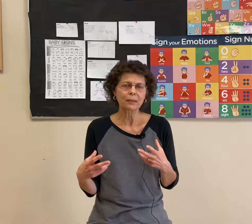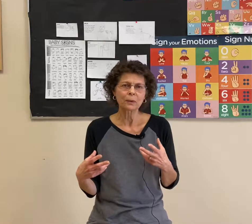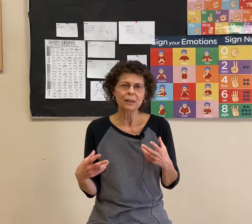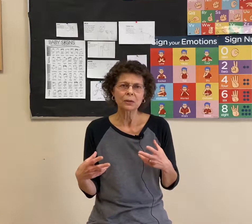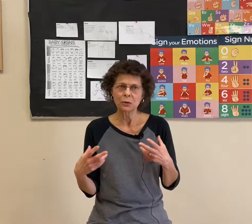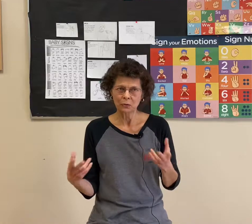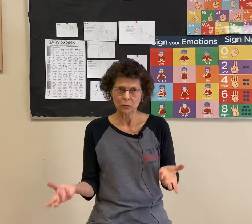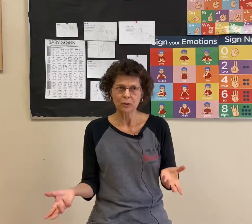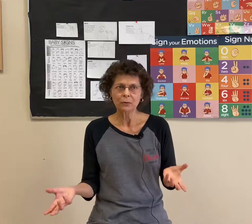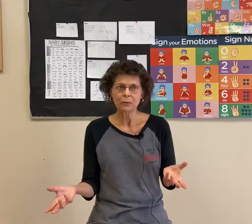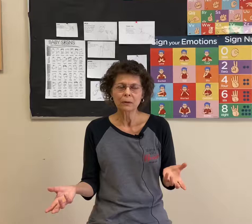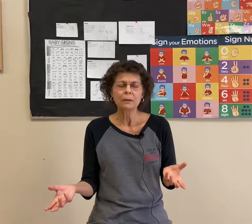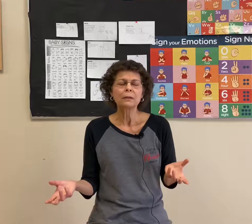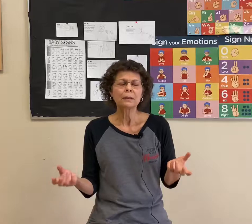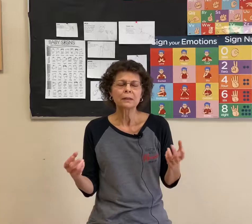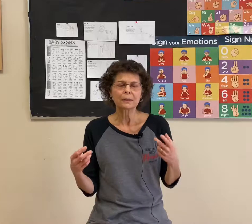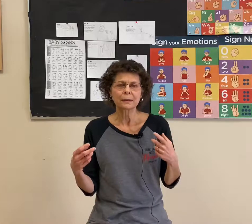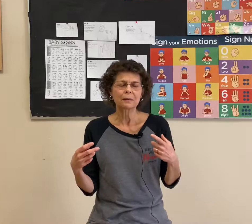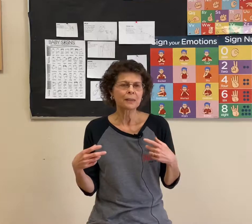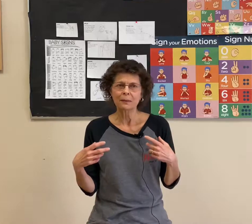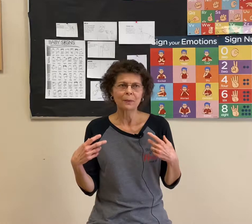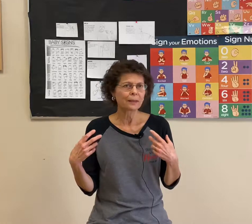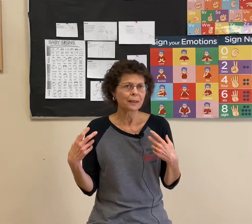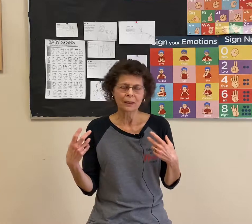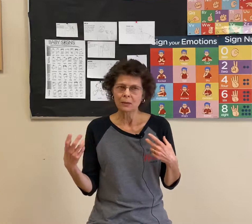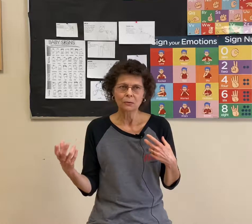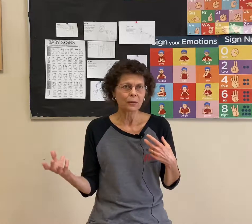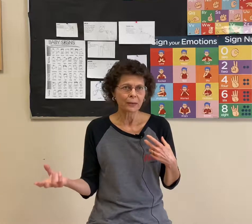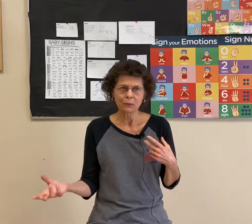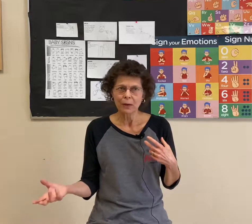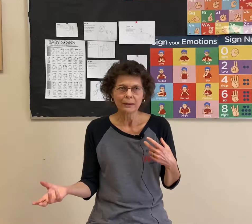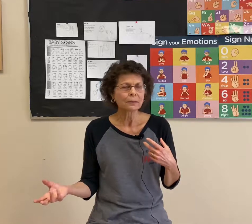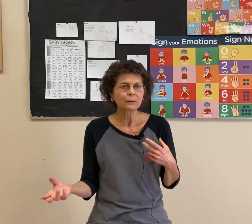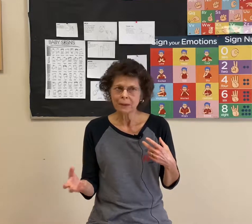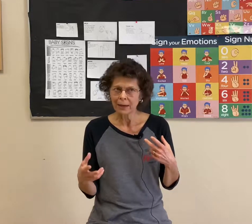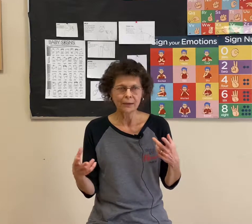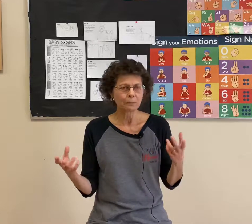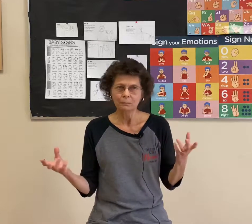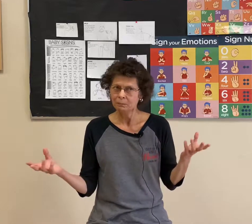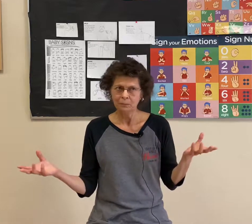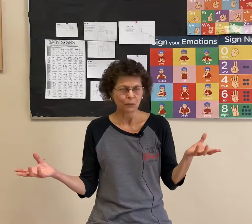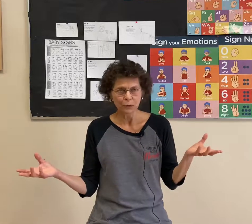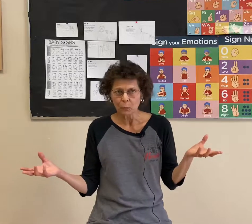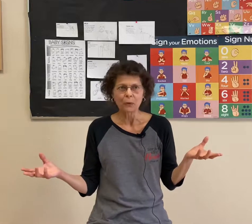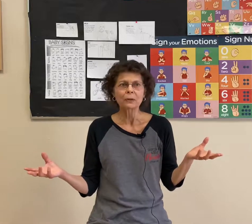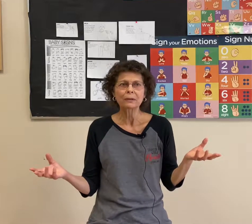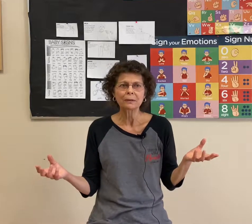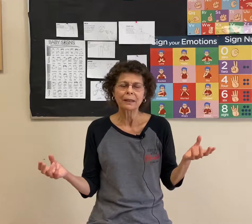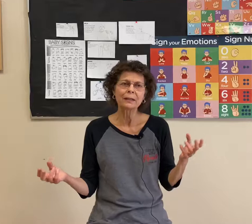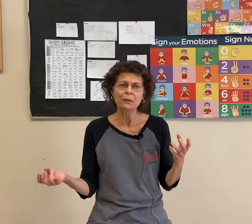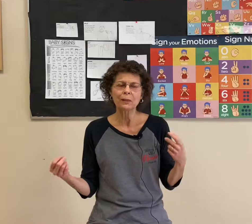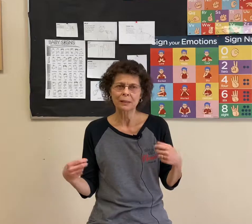it's universal. It's going to be something that they could use later on out in the real world and know what the signs